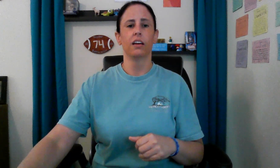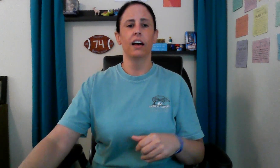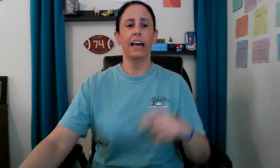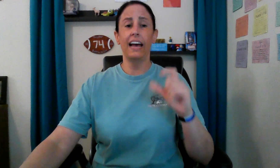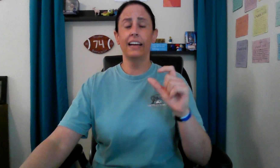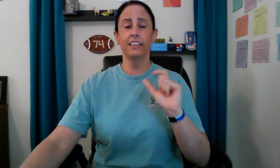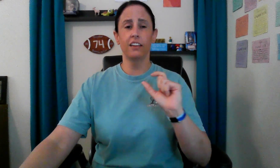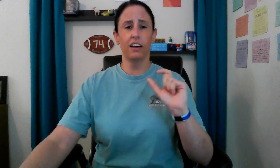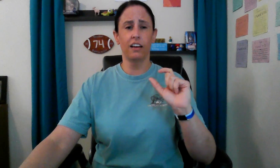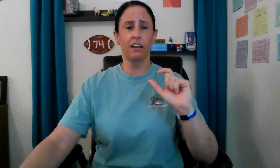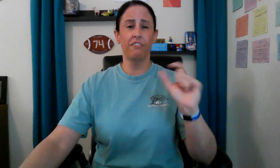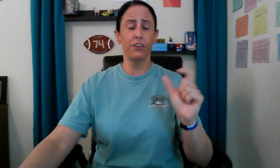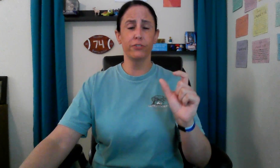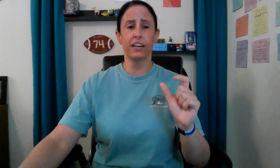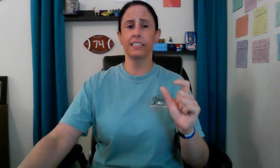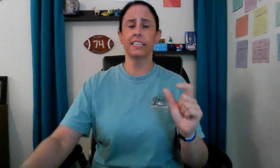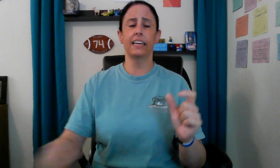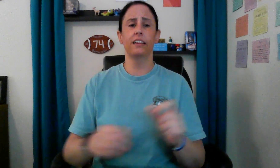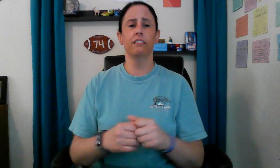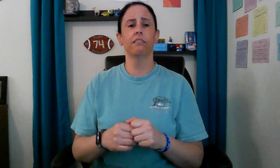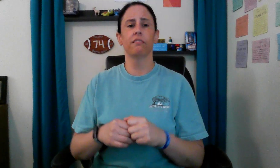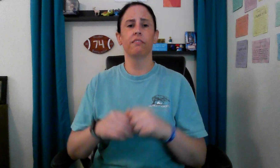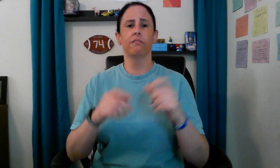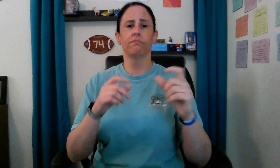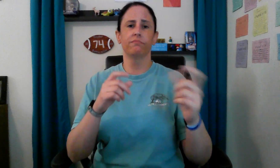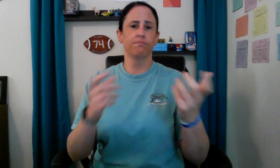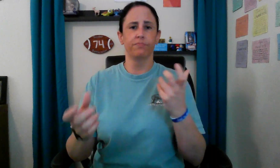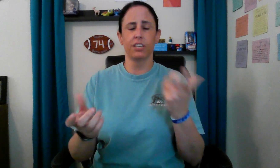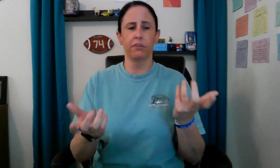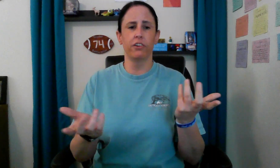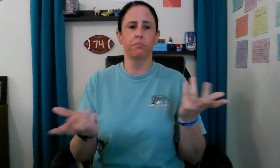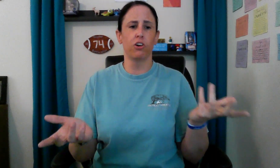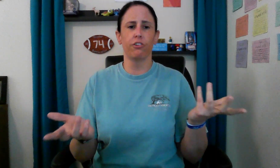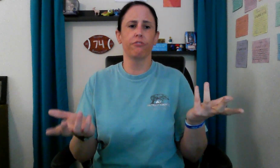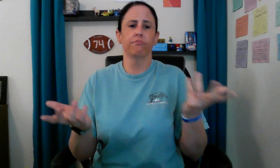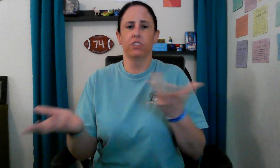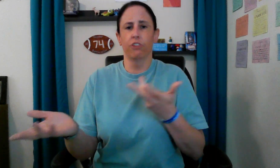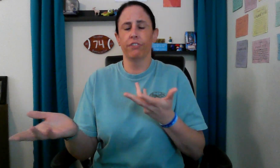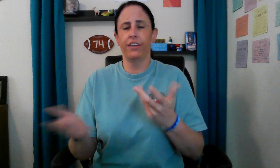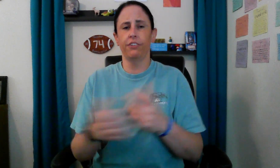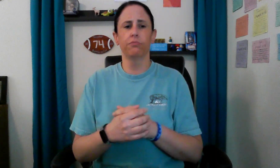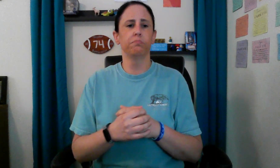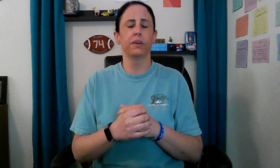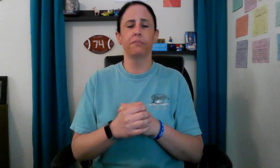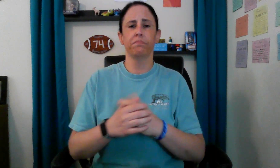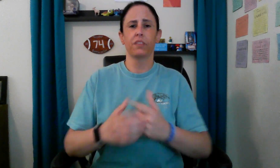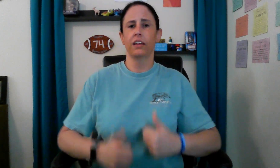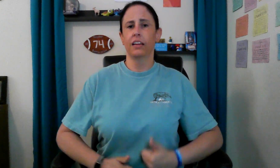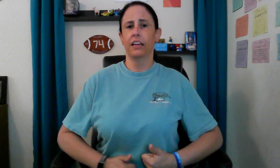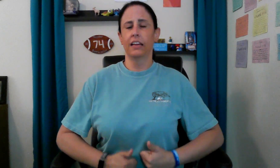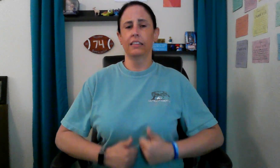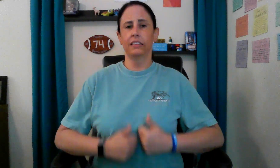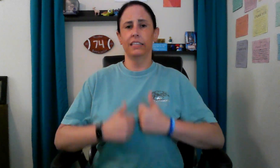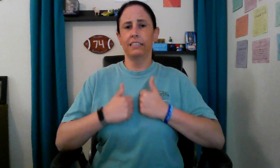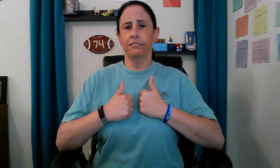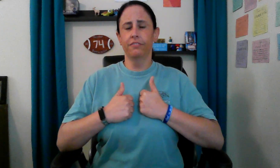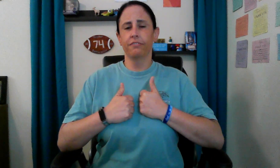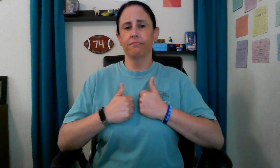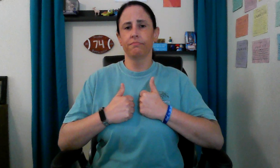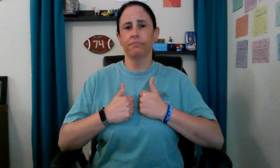I added a few signs in. Some of them are a review, but live, this